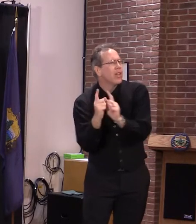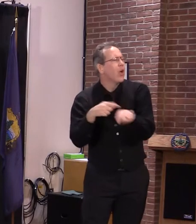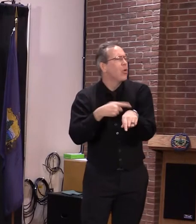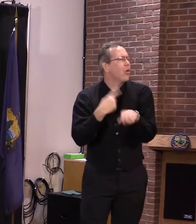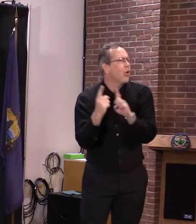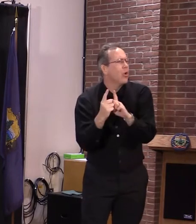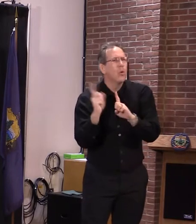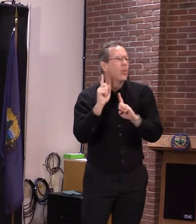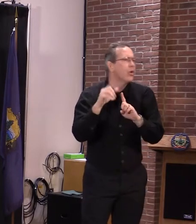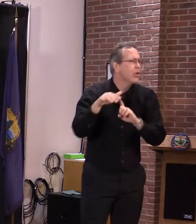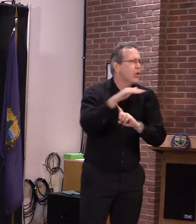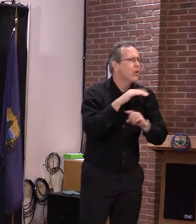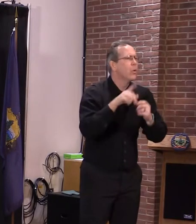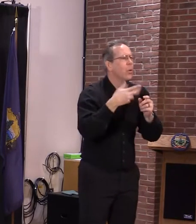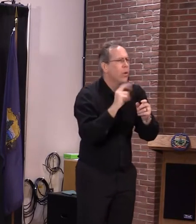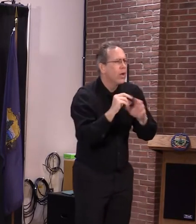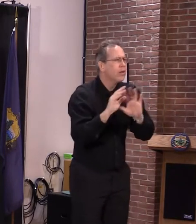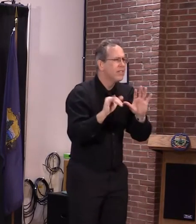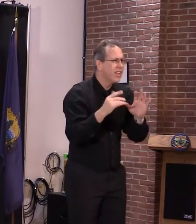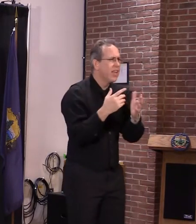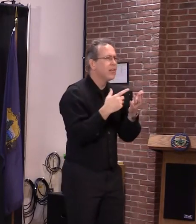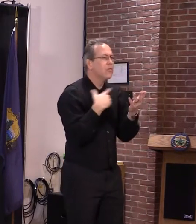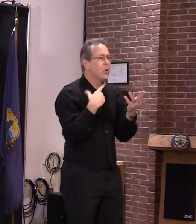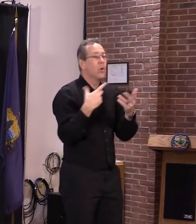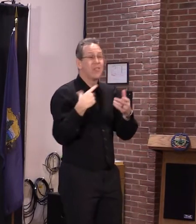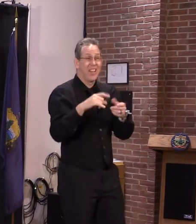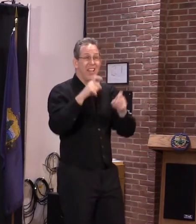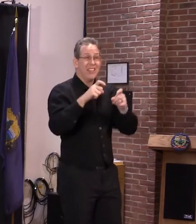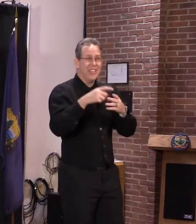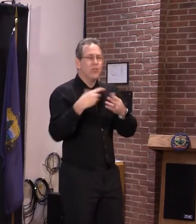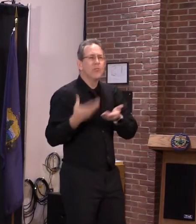presumed contact, and they would continue to attend school.